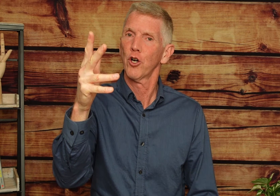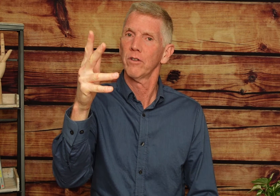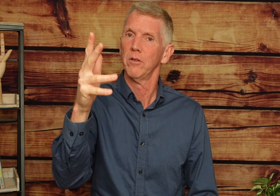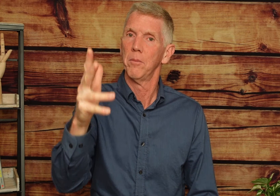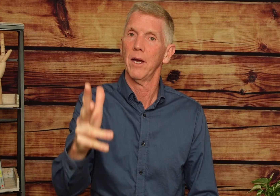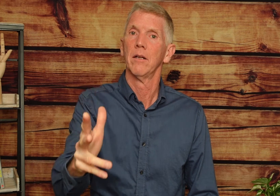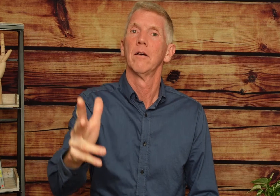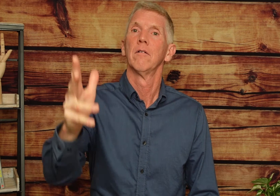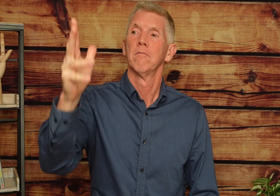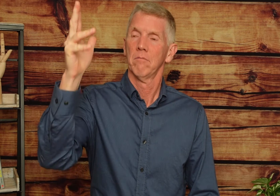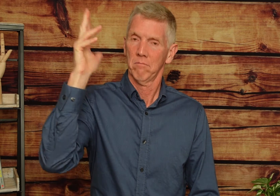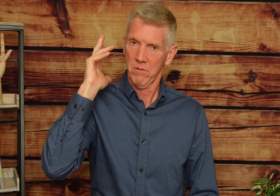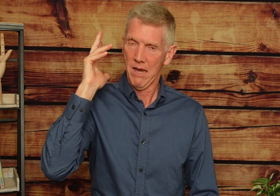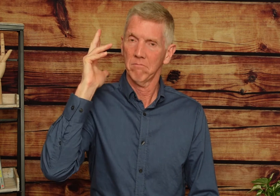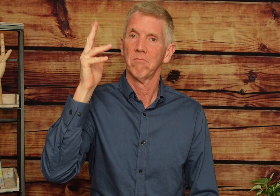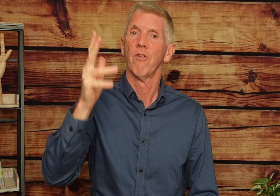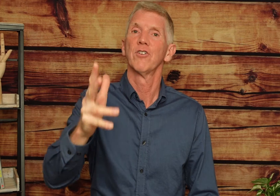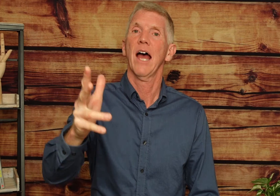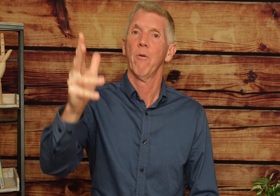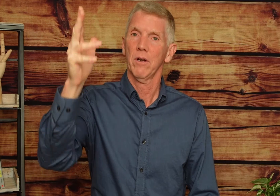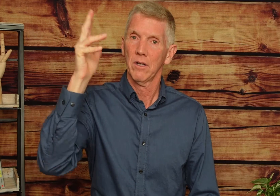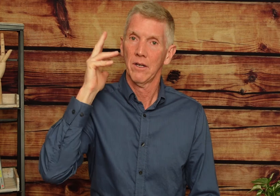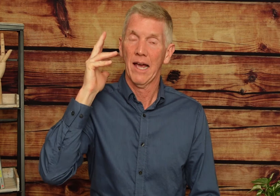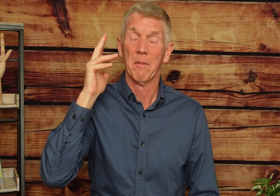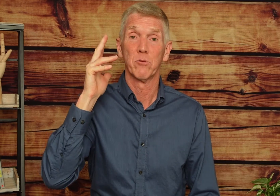little bit. Okay, there's that one. How about this one?